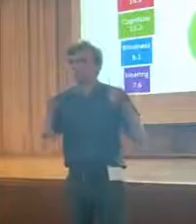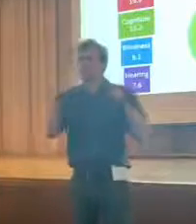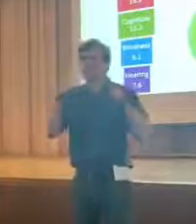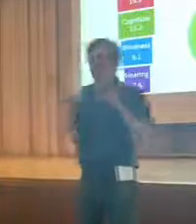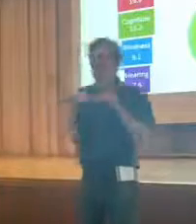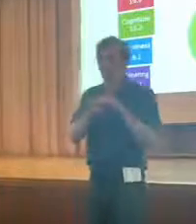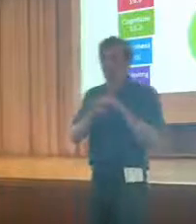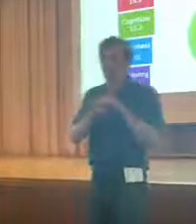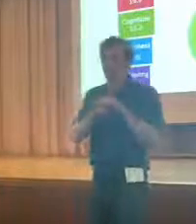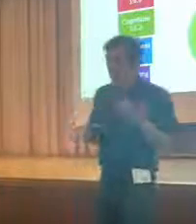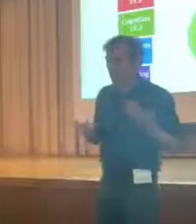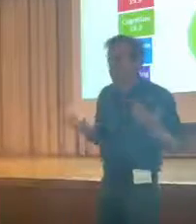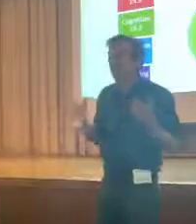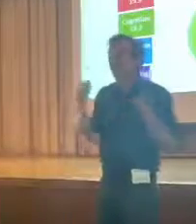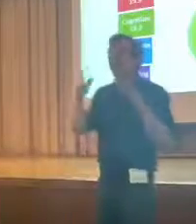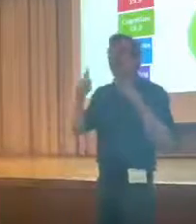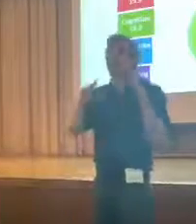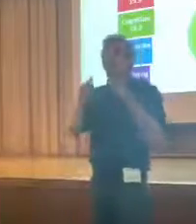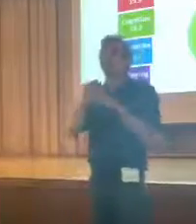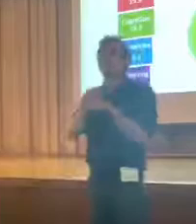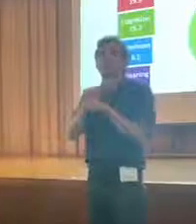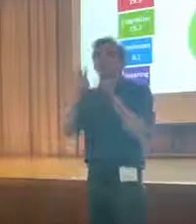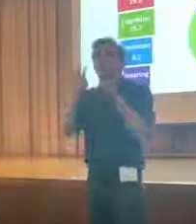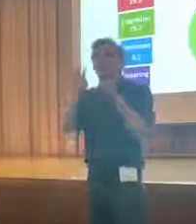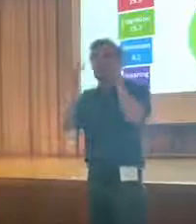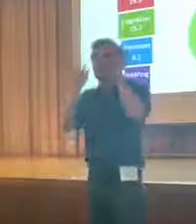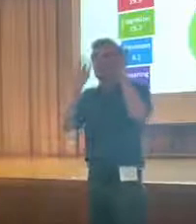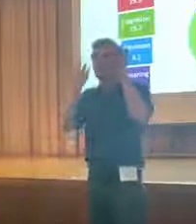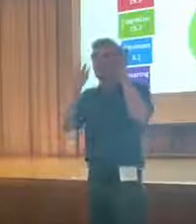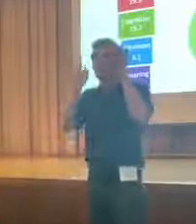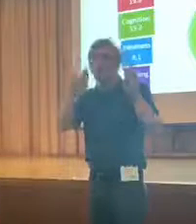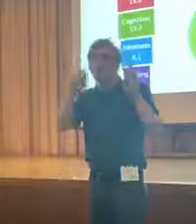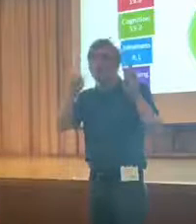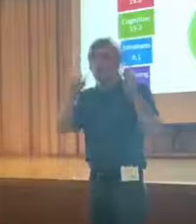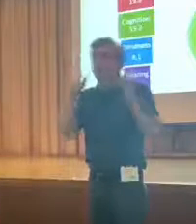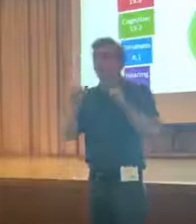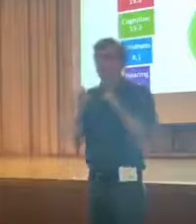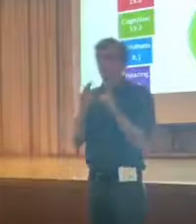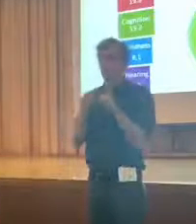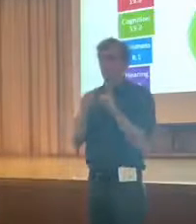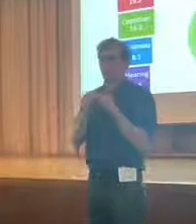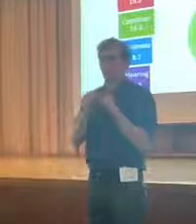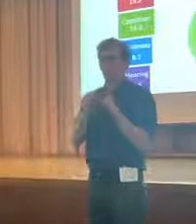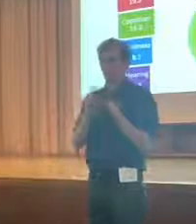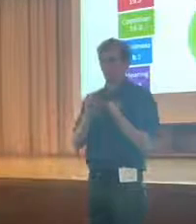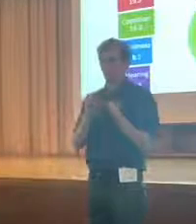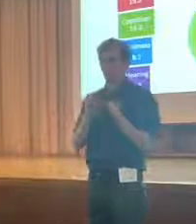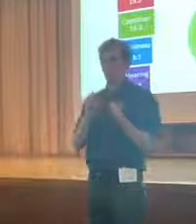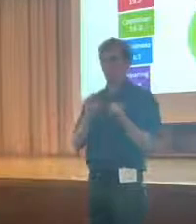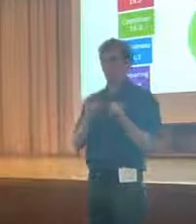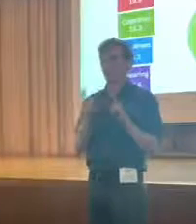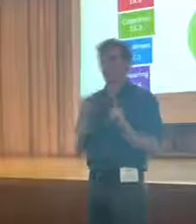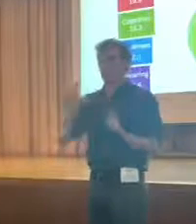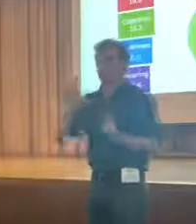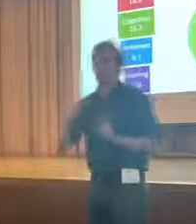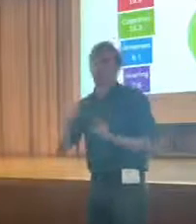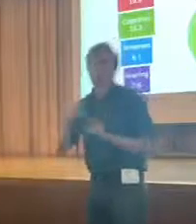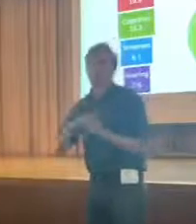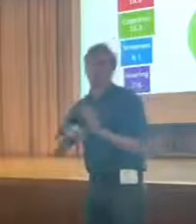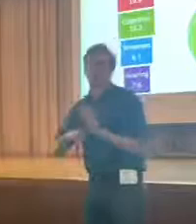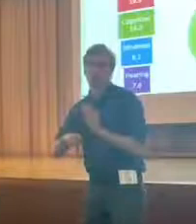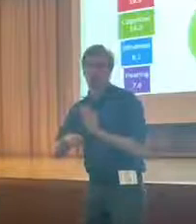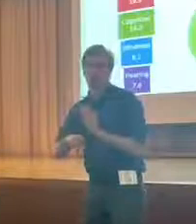to build websites for clients and they're trying to keep the cost down is that we really only need to look